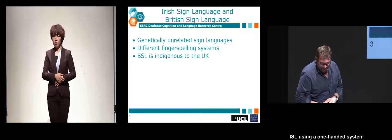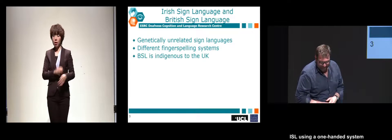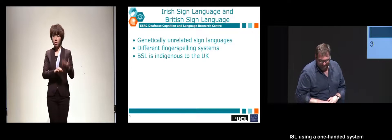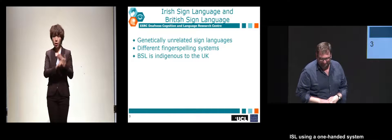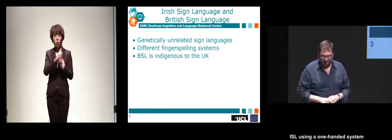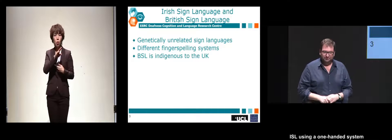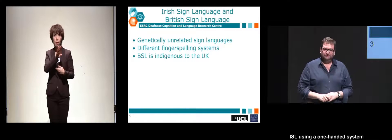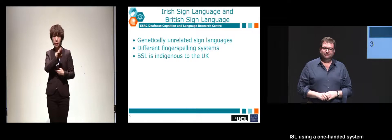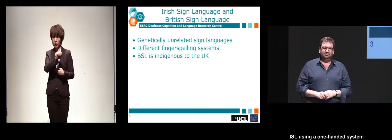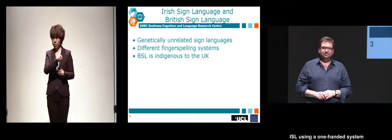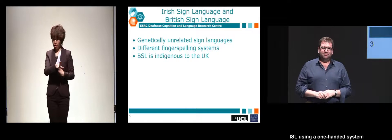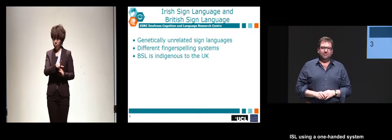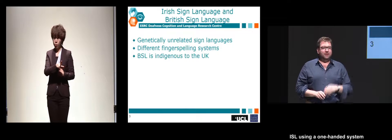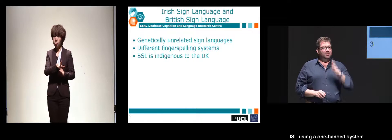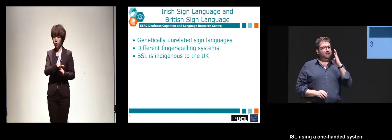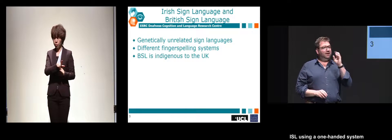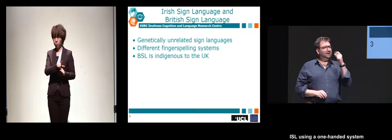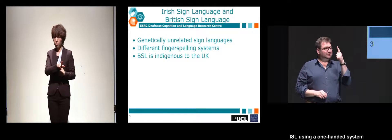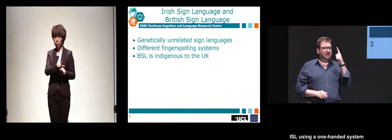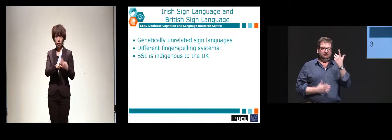system.